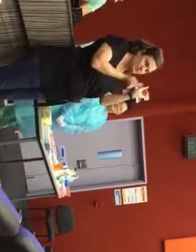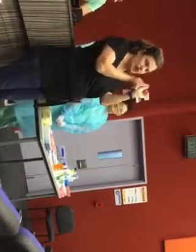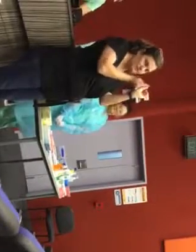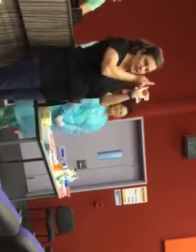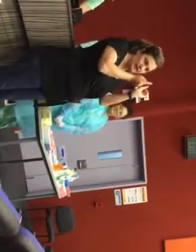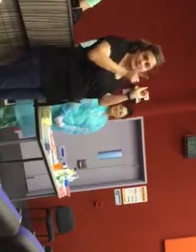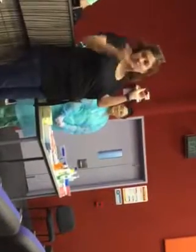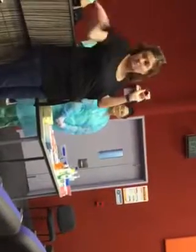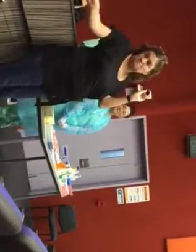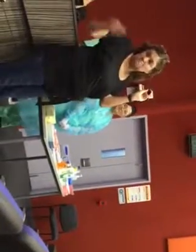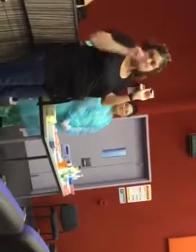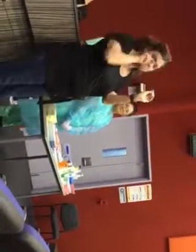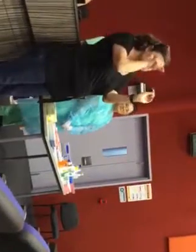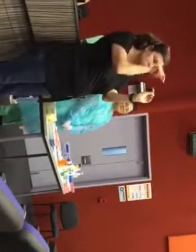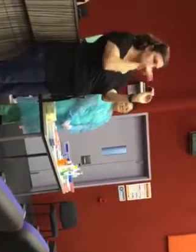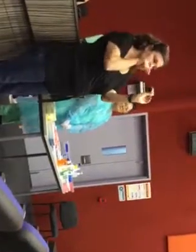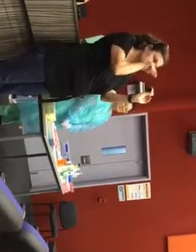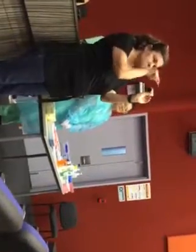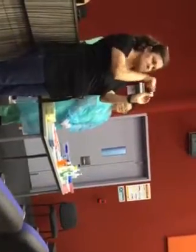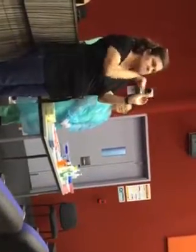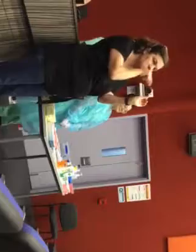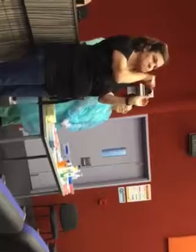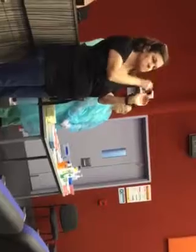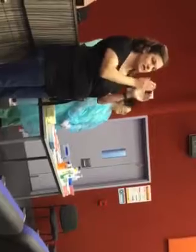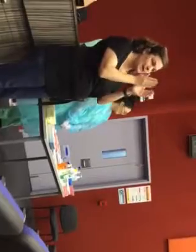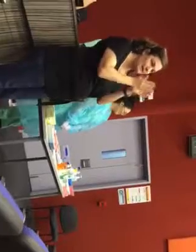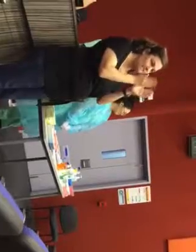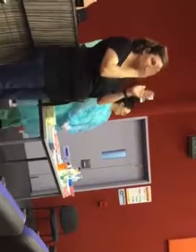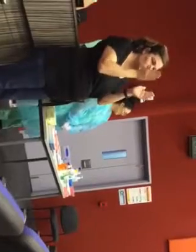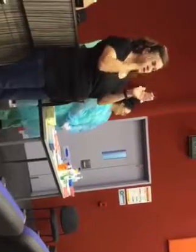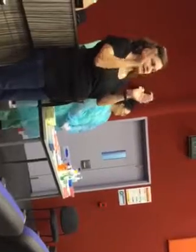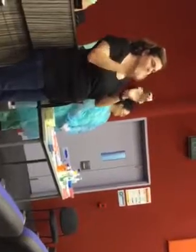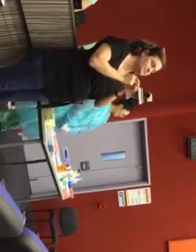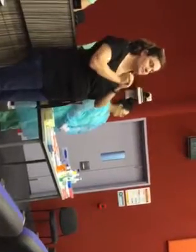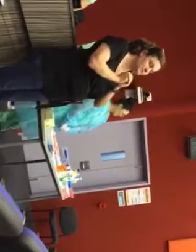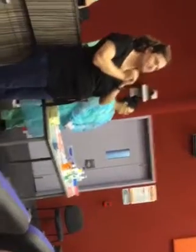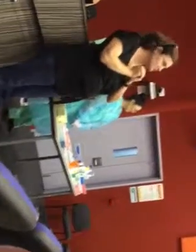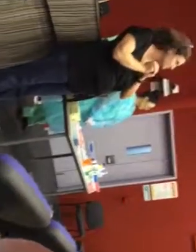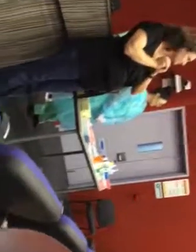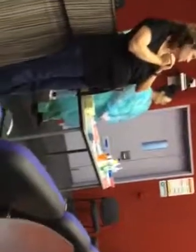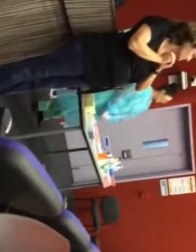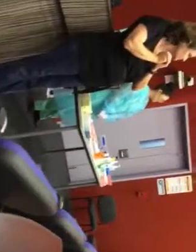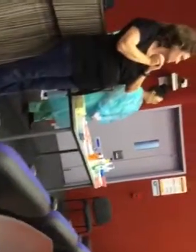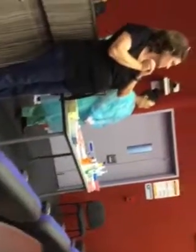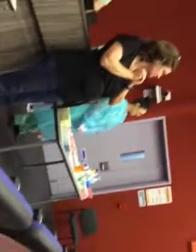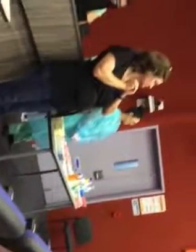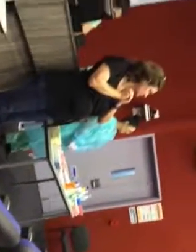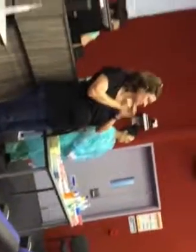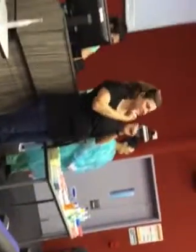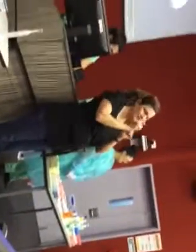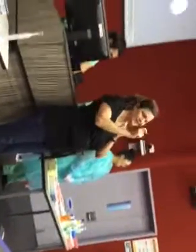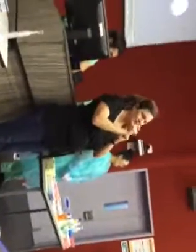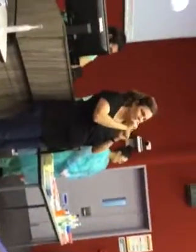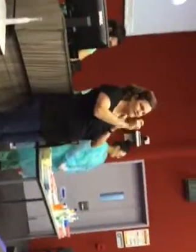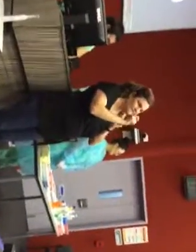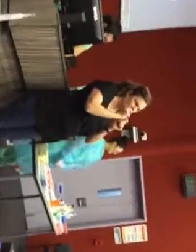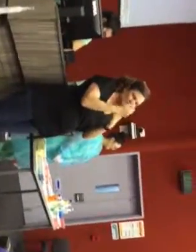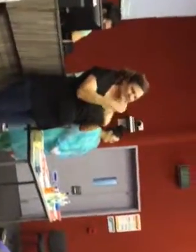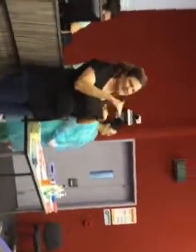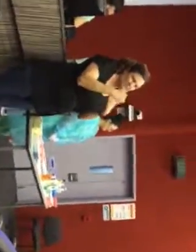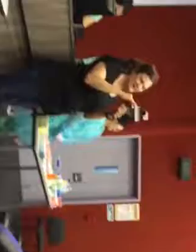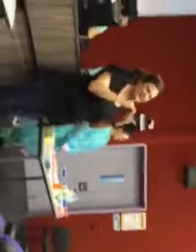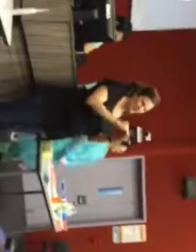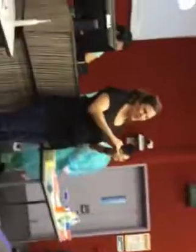things like fluoride onto those surfaces. Well, there are a whole series of ways, but floss beyond the front teeth is probably very limited in its action. It's more appropriate for